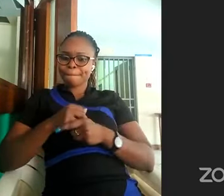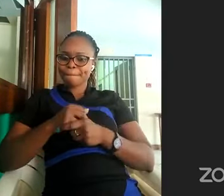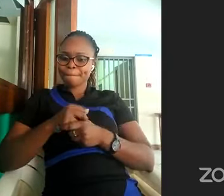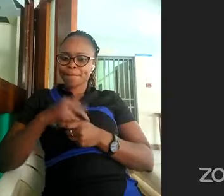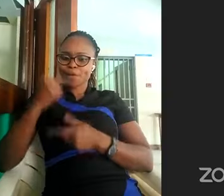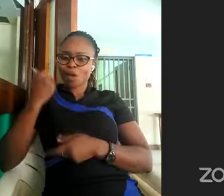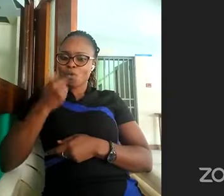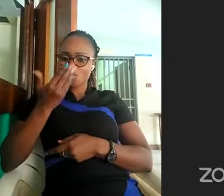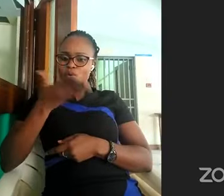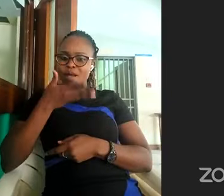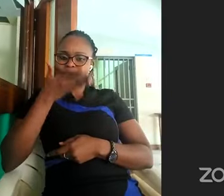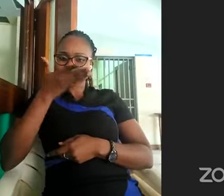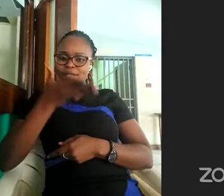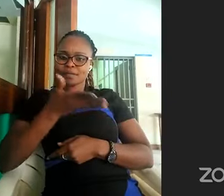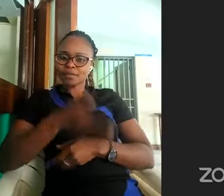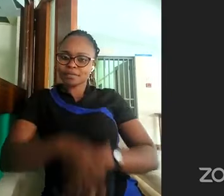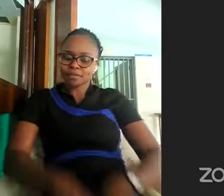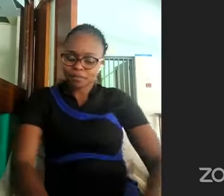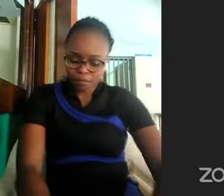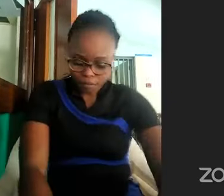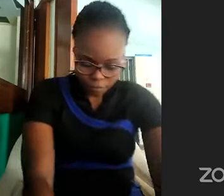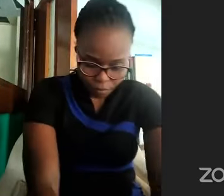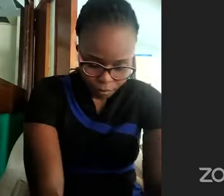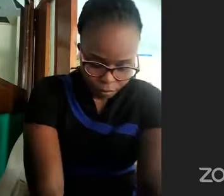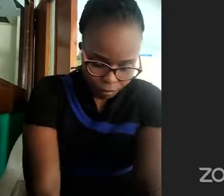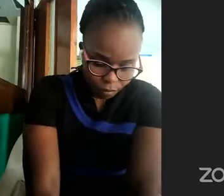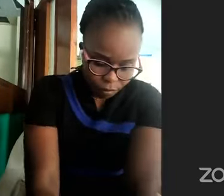if we have the answer as you're speaking now.